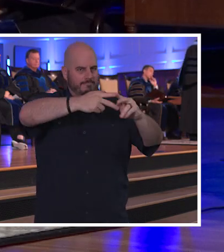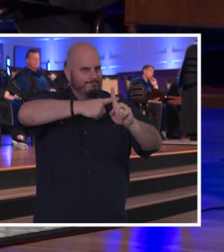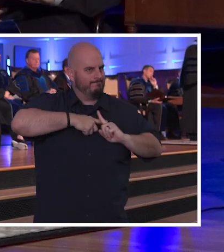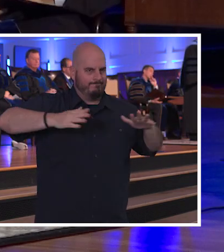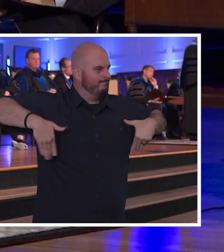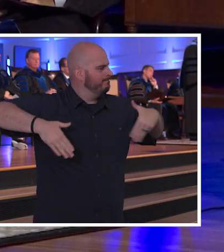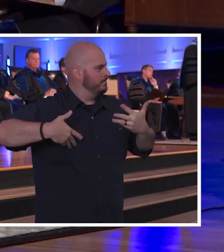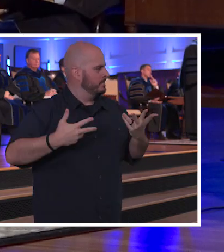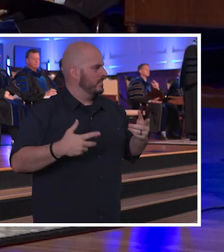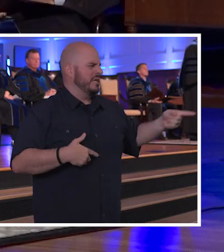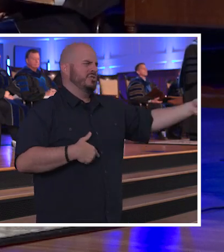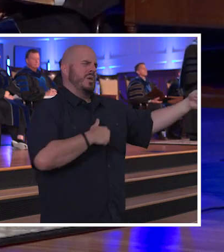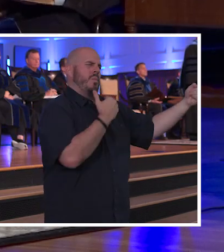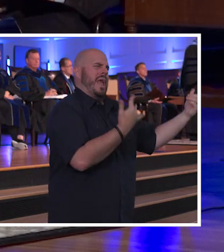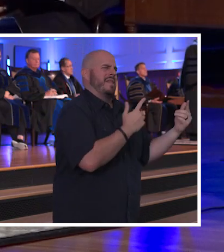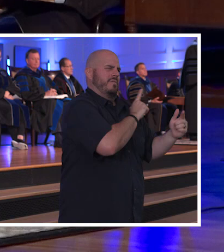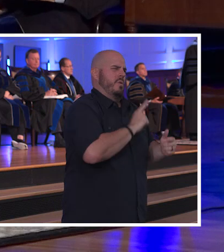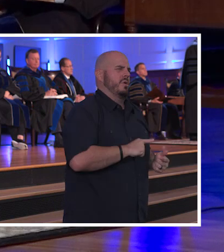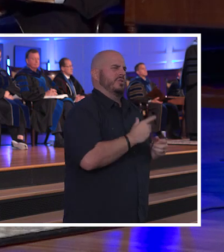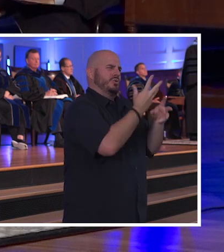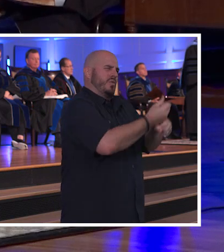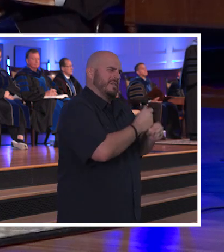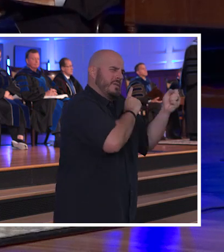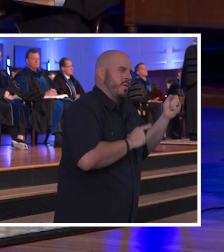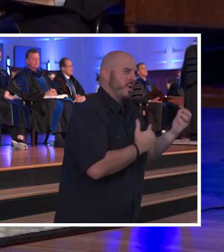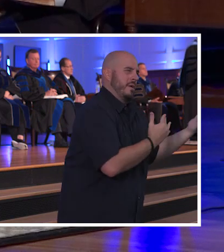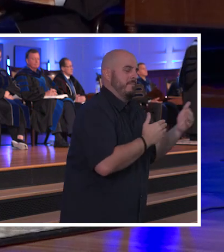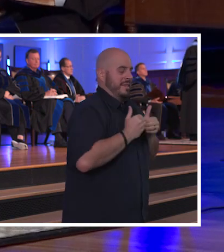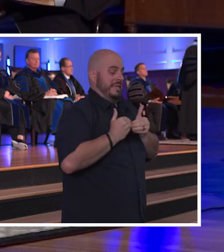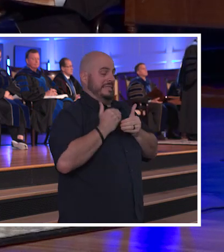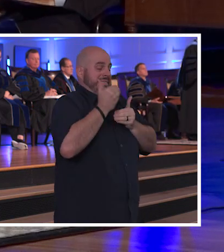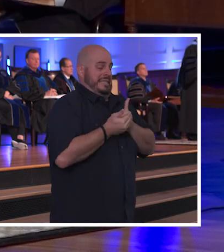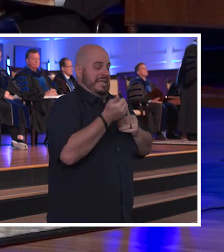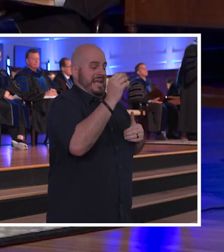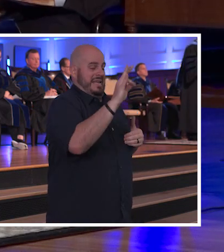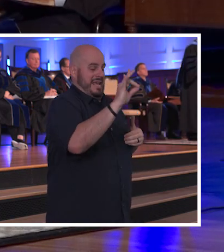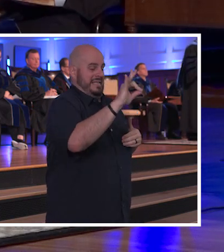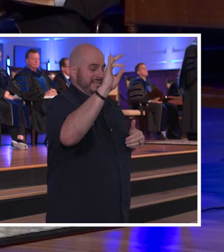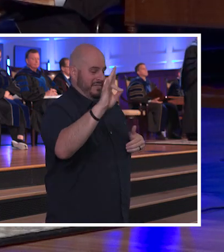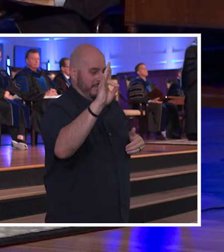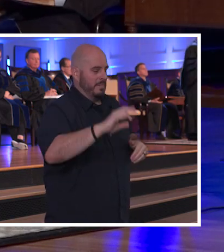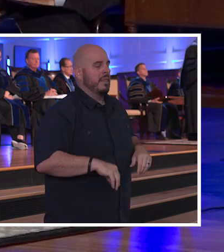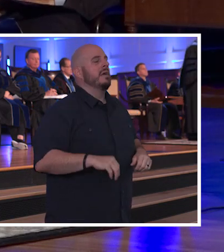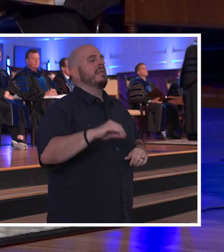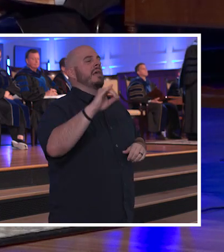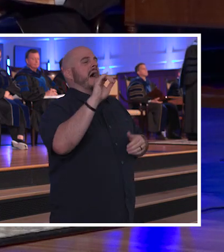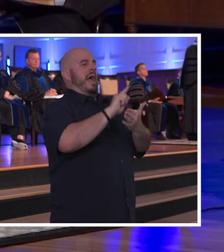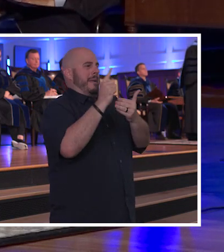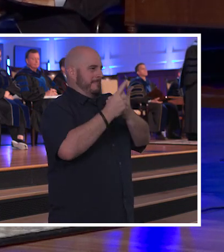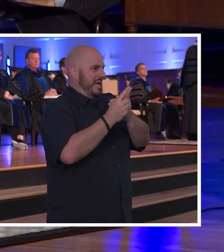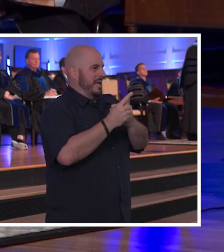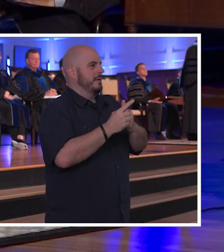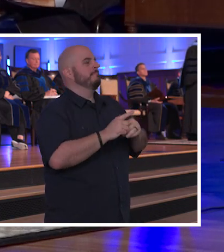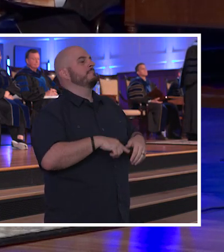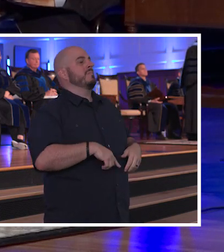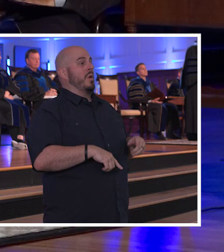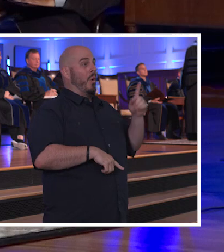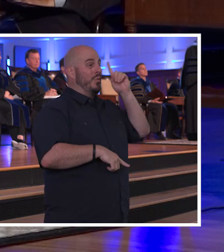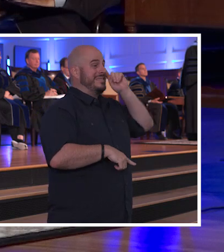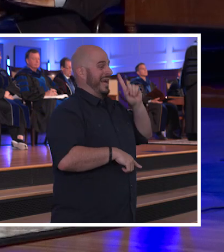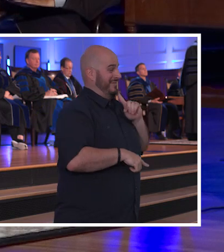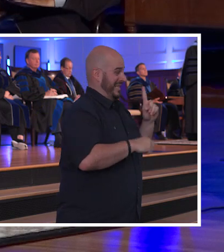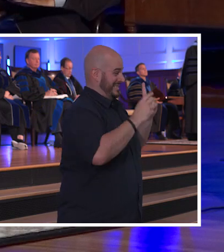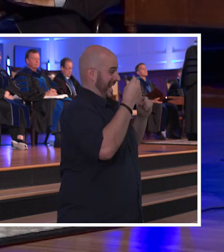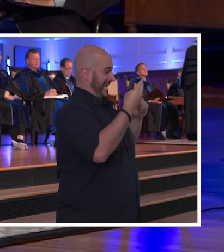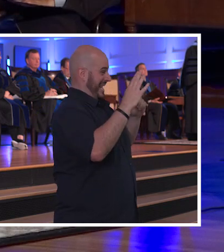Lord. And in 1987, the IMB, the FMB then, eliminated deafness as a handicap that prevented